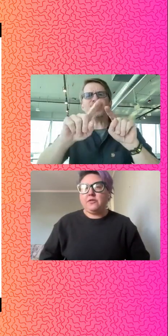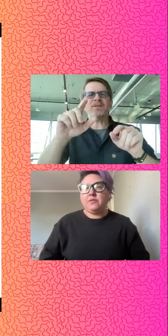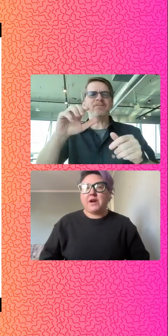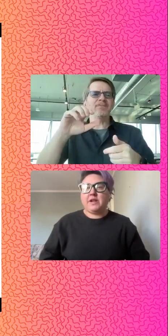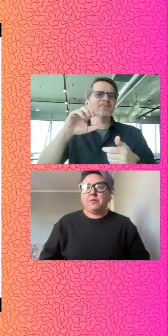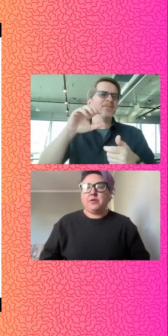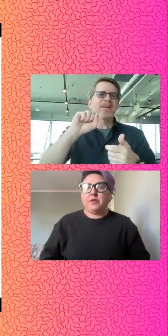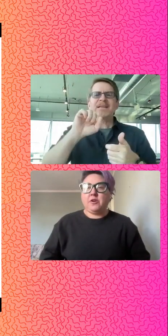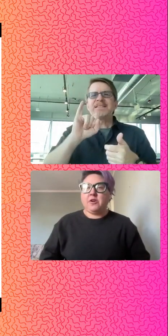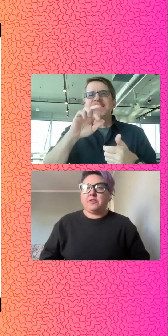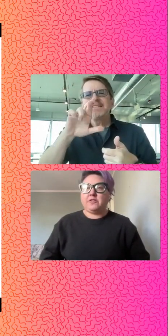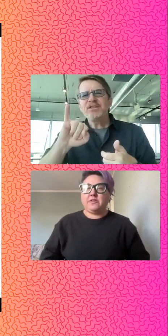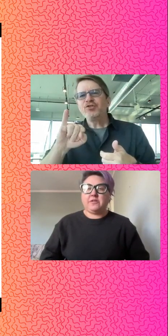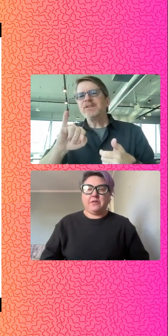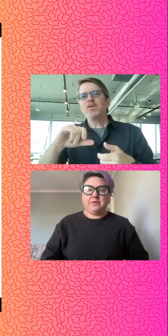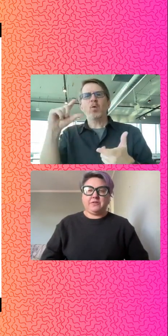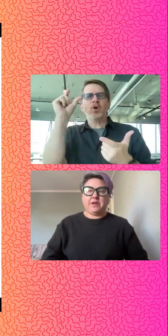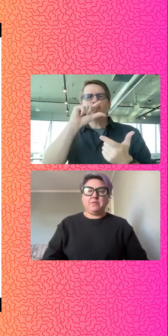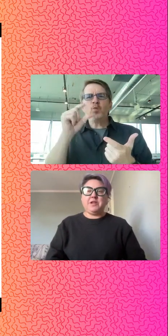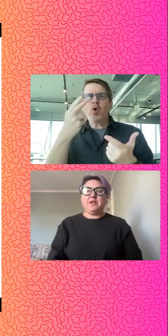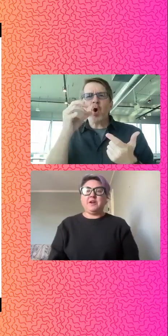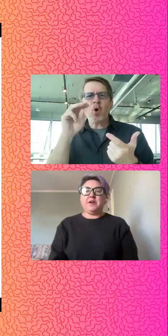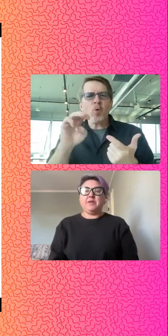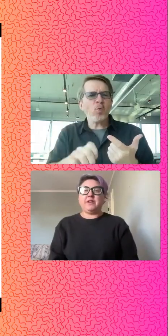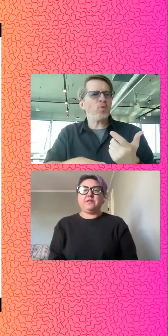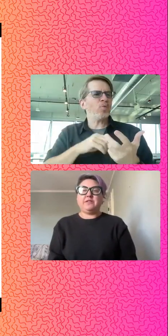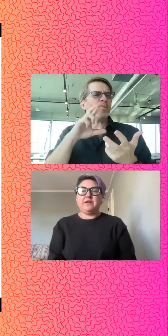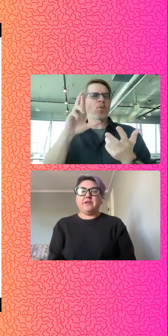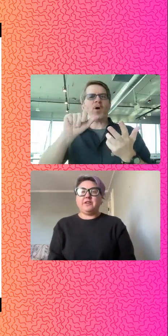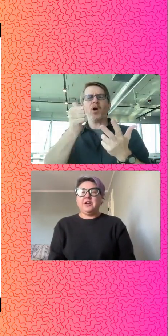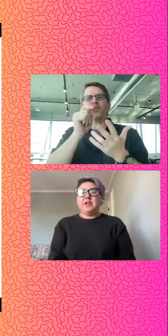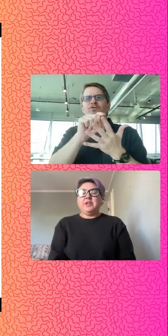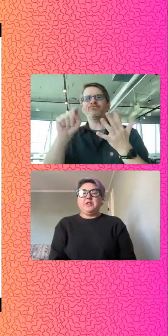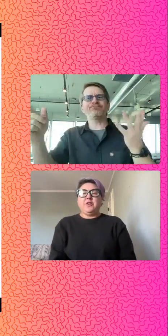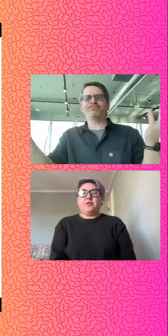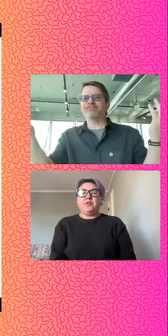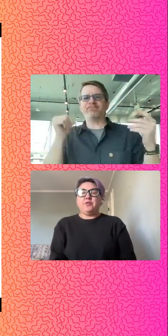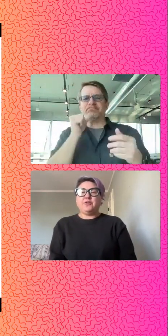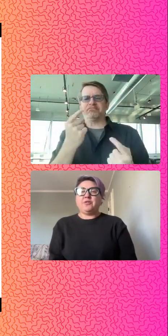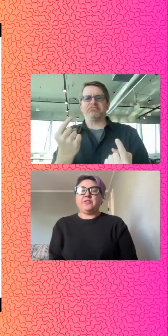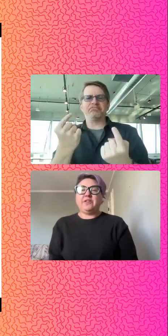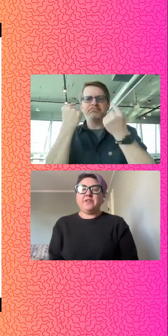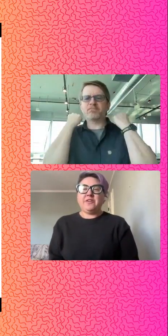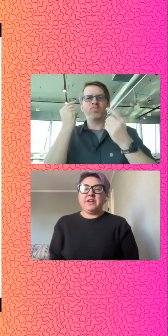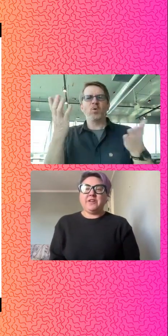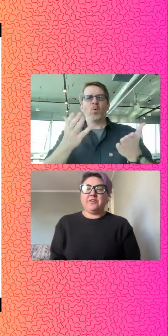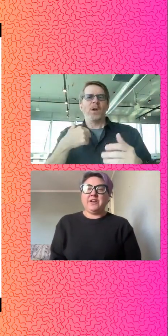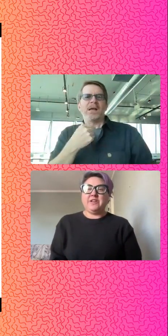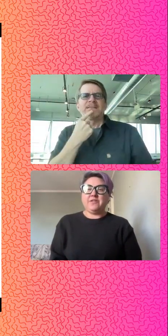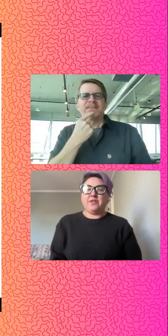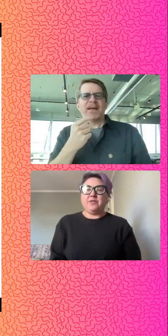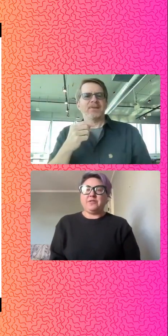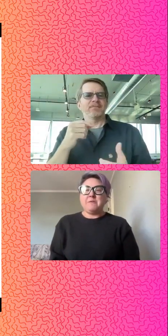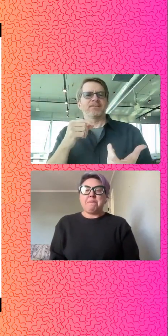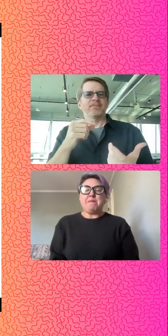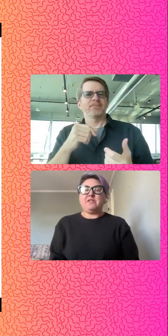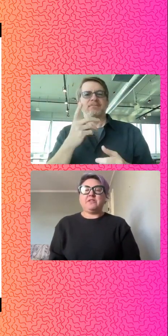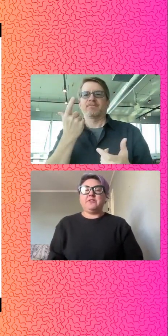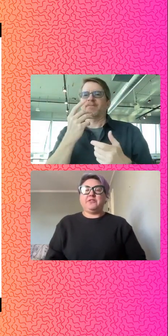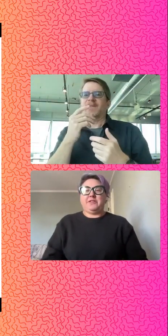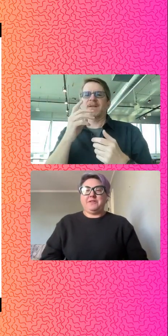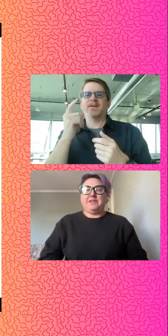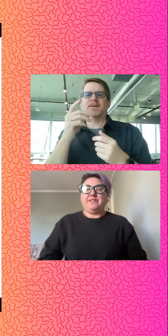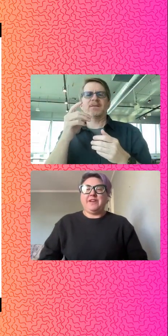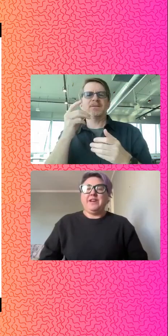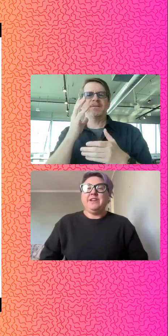speak to my computer, it doesn't necessarily understand me, like Google or Siri or any of those. It